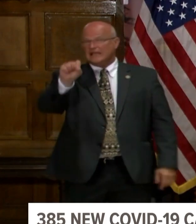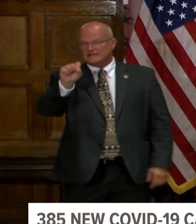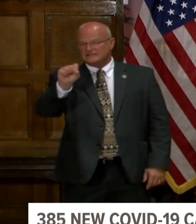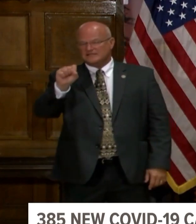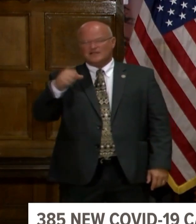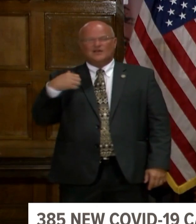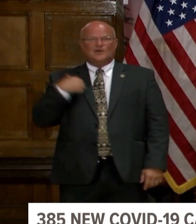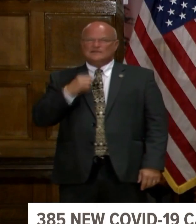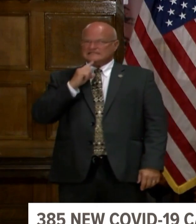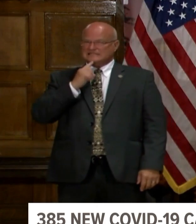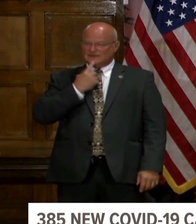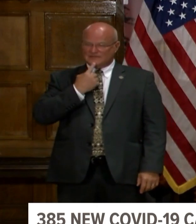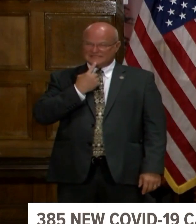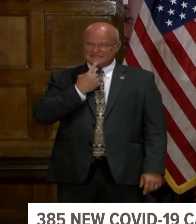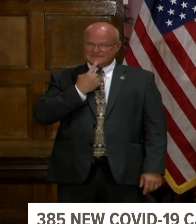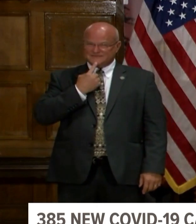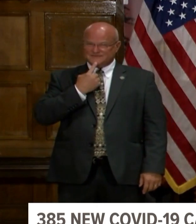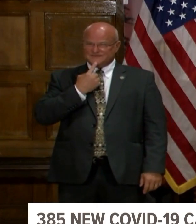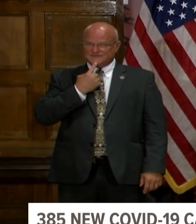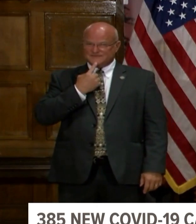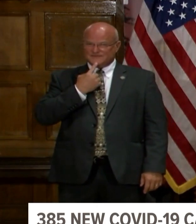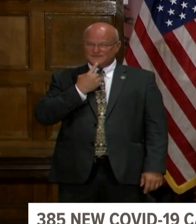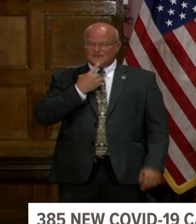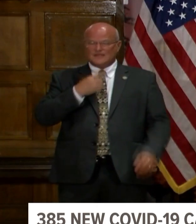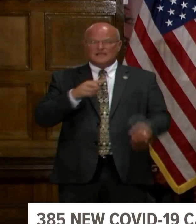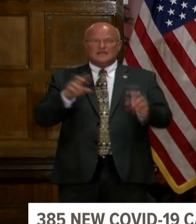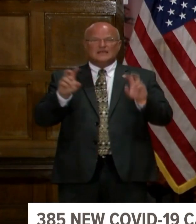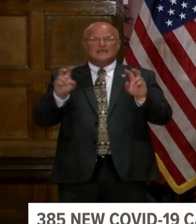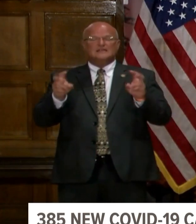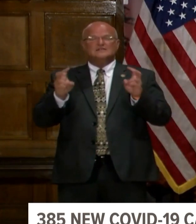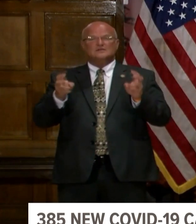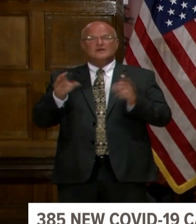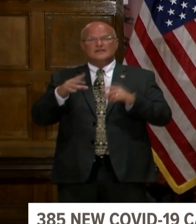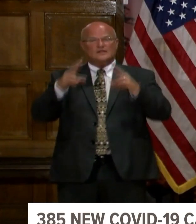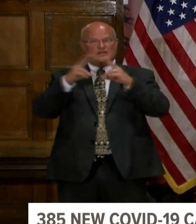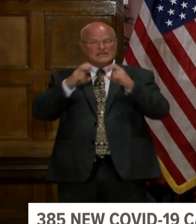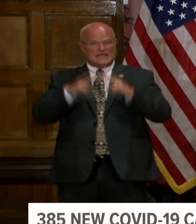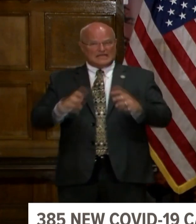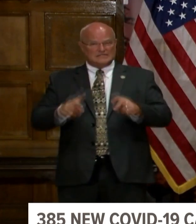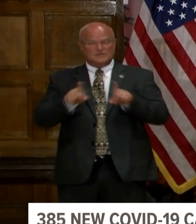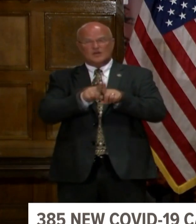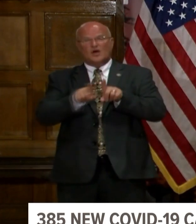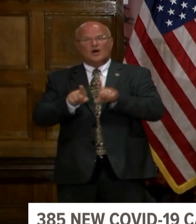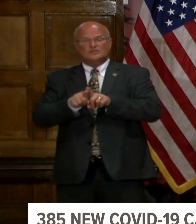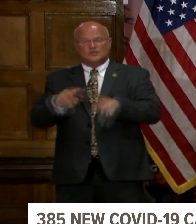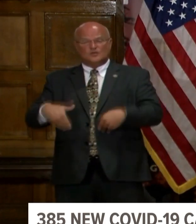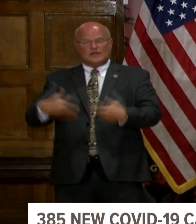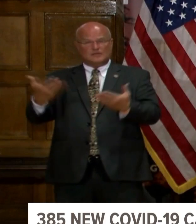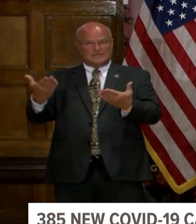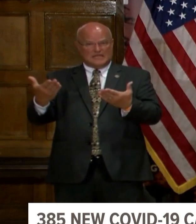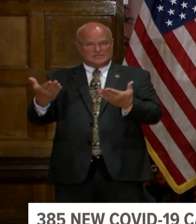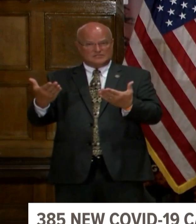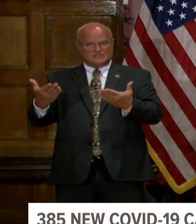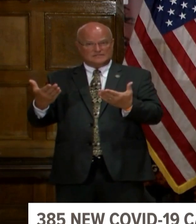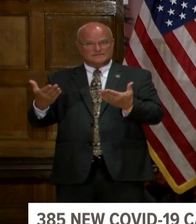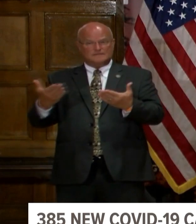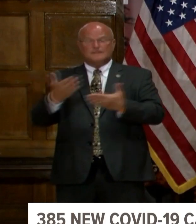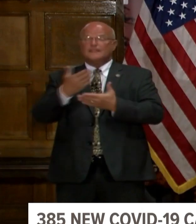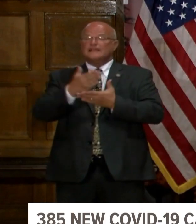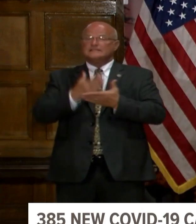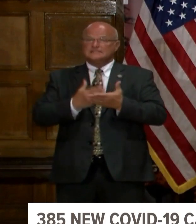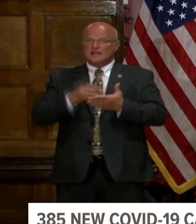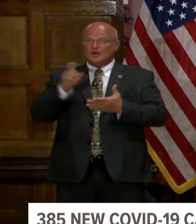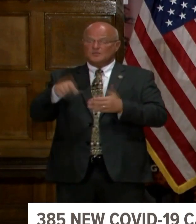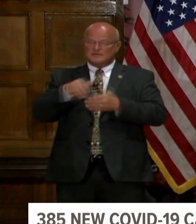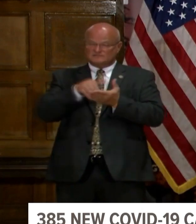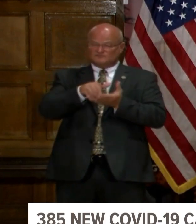it very seriously in terms of their analysis, but also their recommendations. Some we have